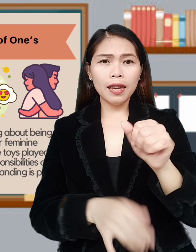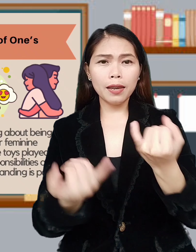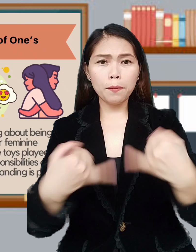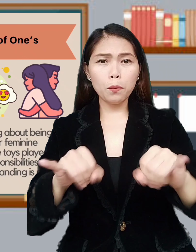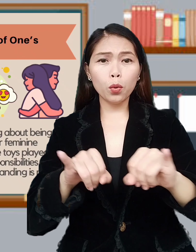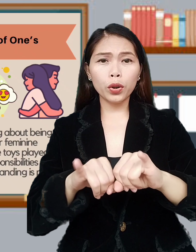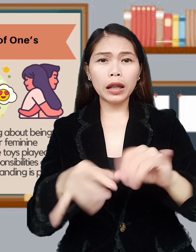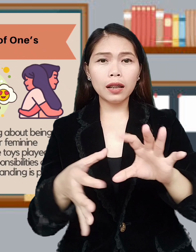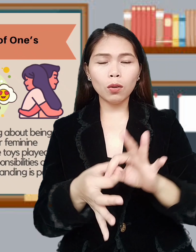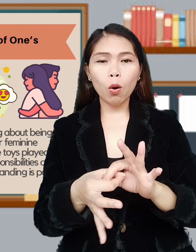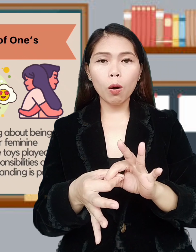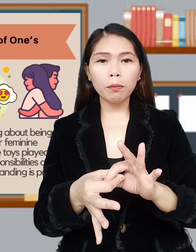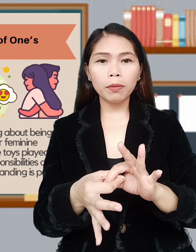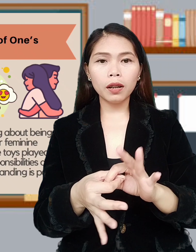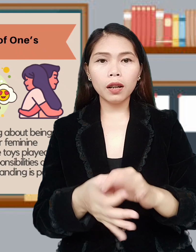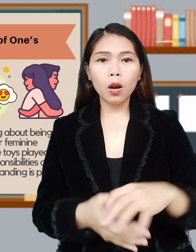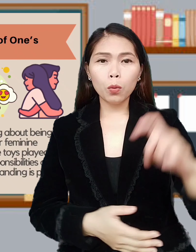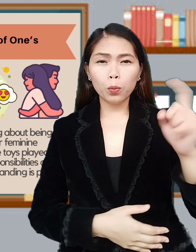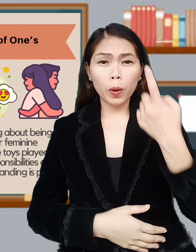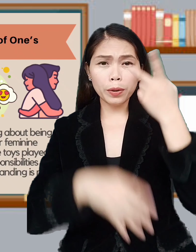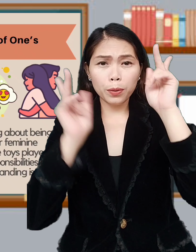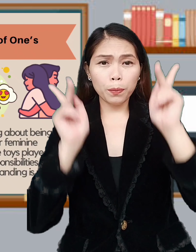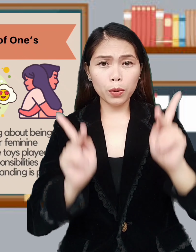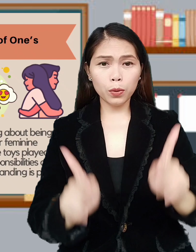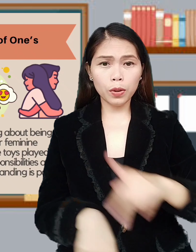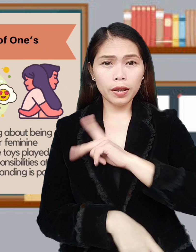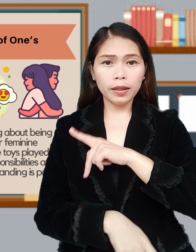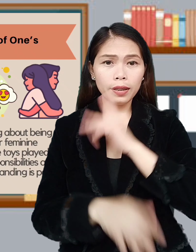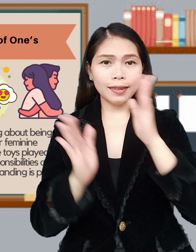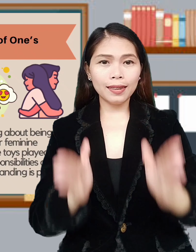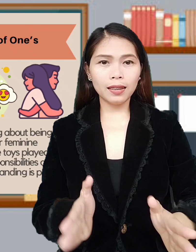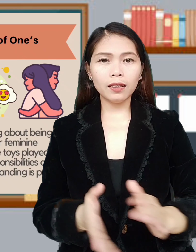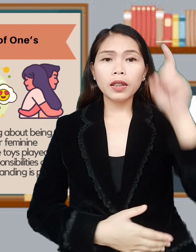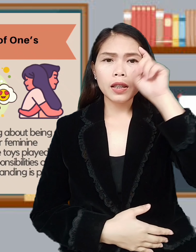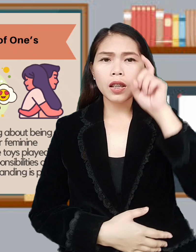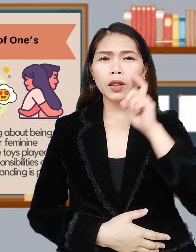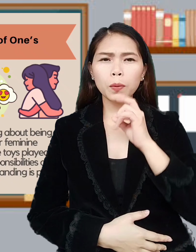Sexuality as important component of one's personality.